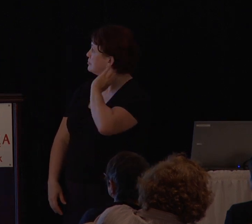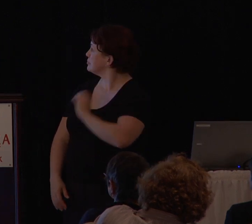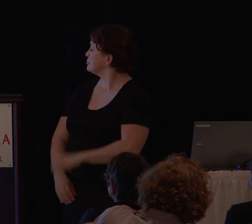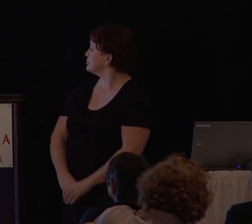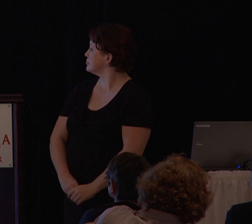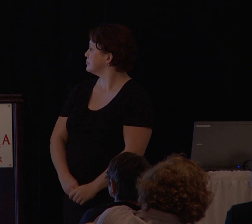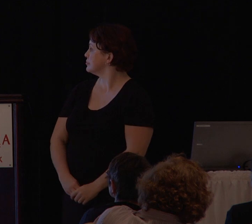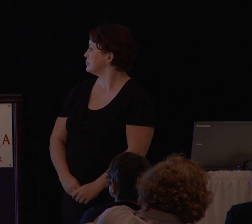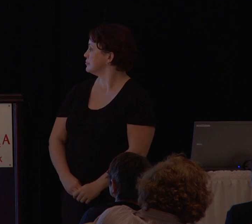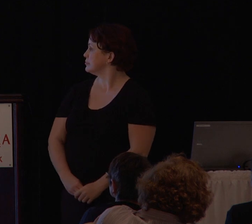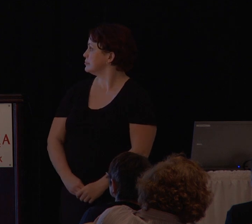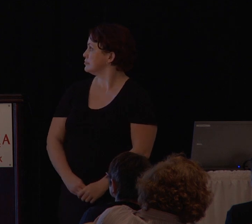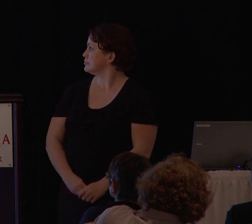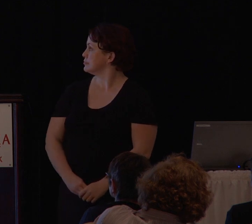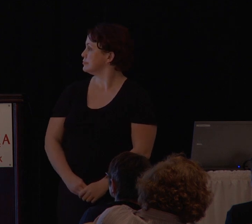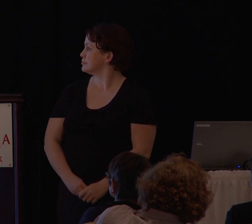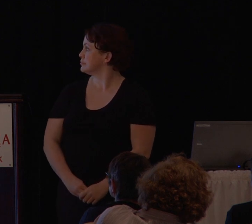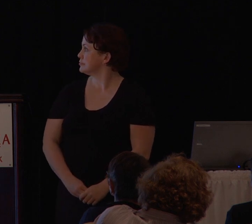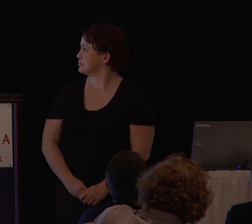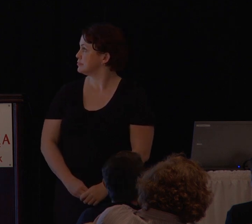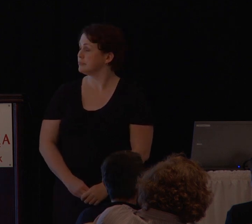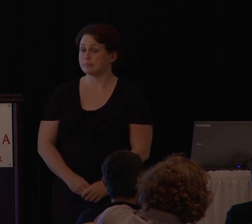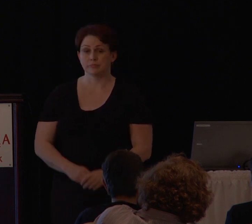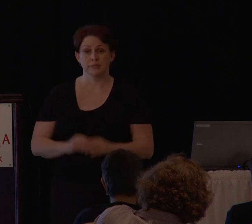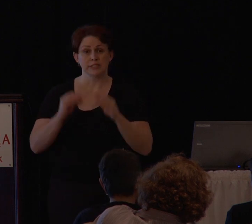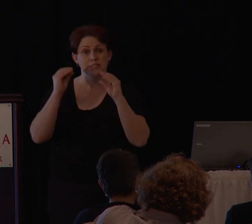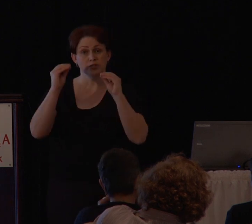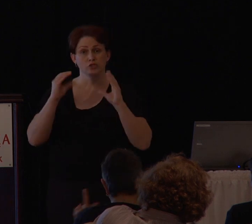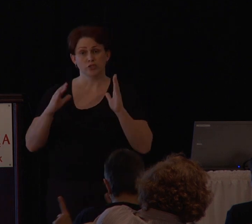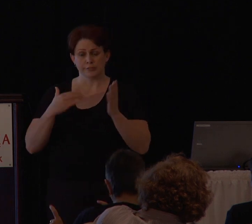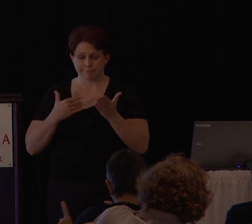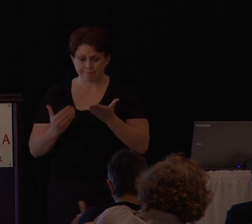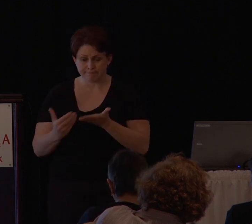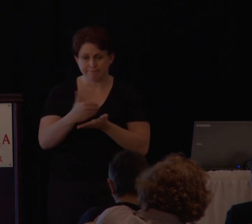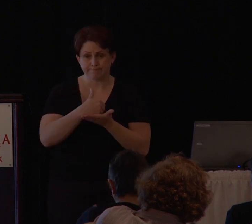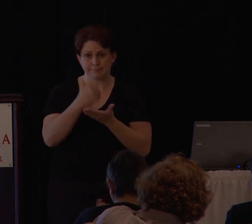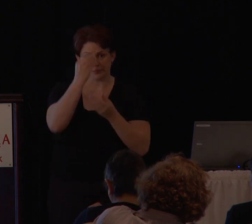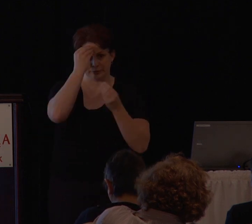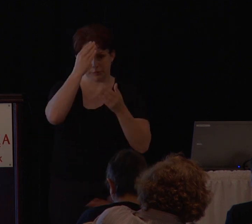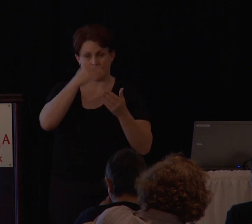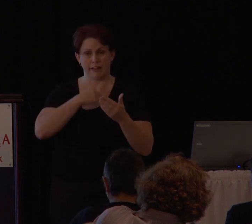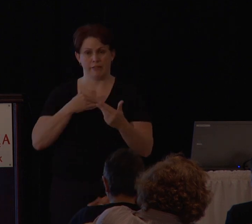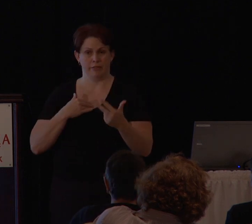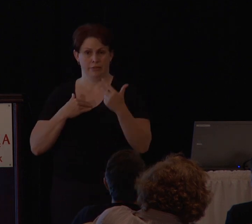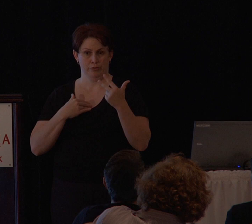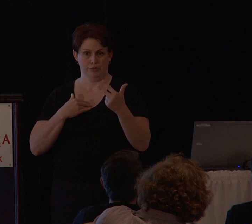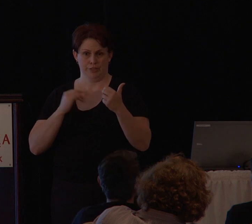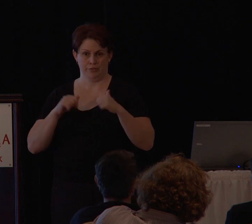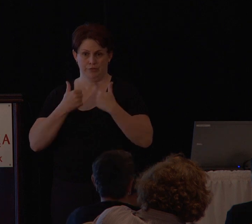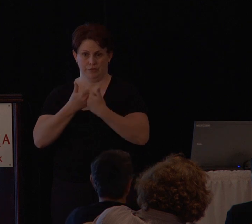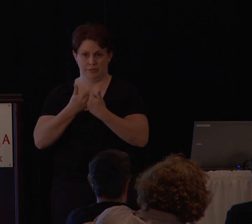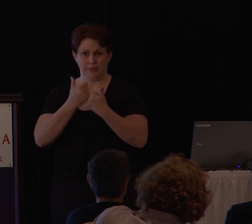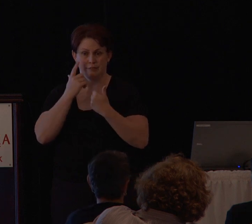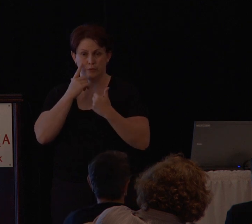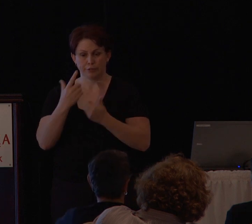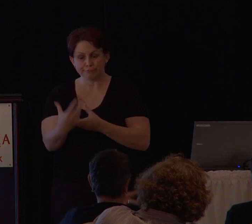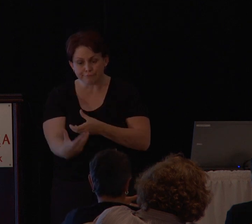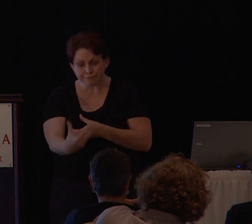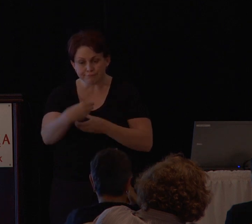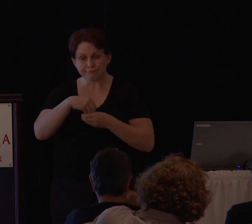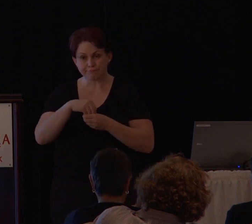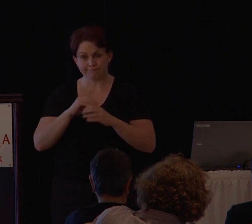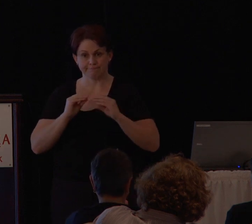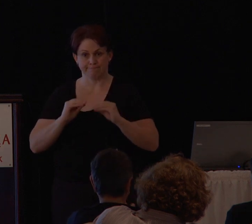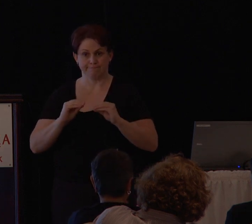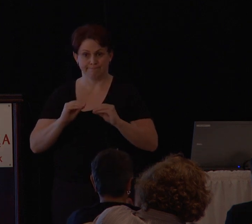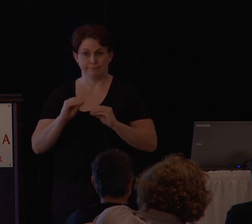And the teachers reported 3 main challenges in teaching and including children